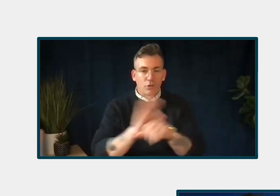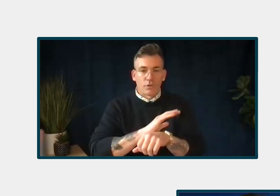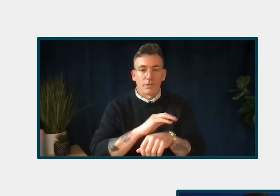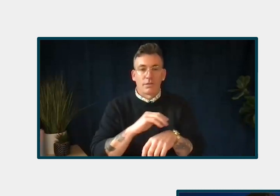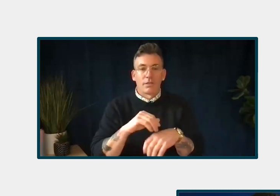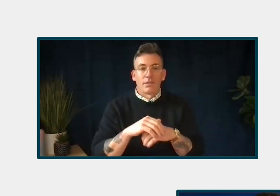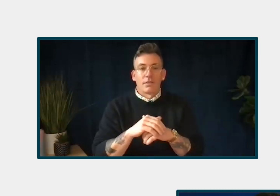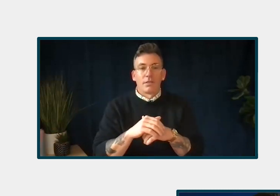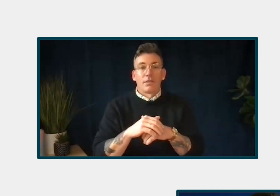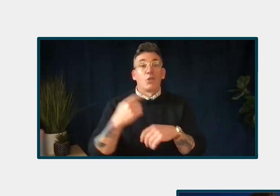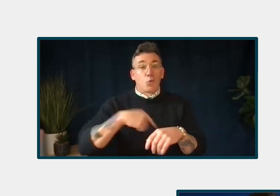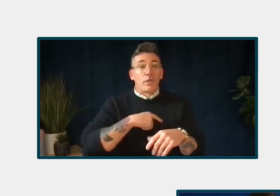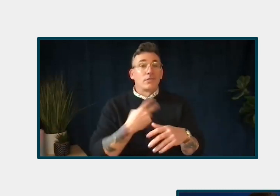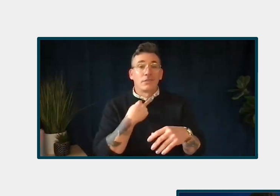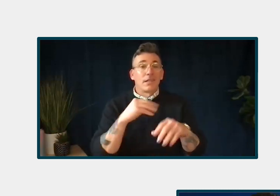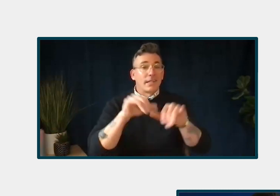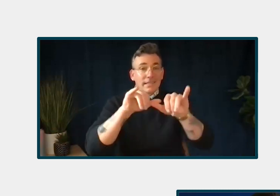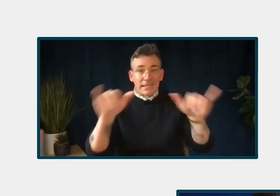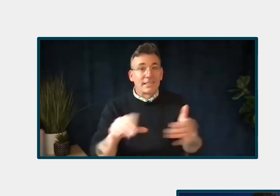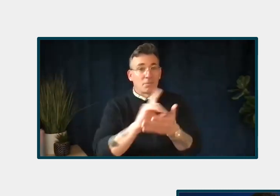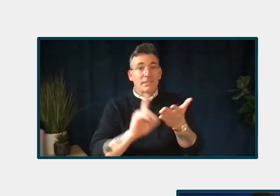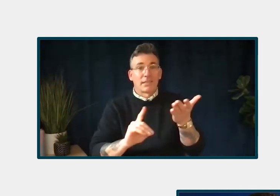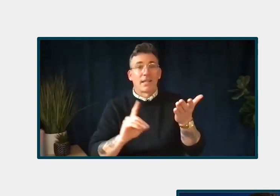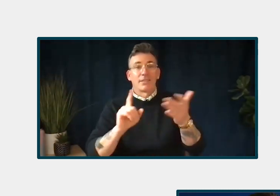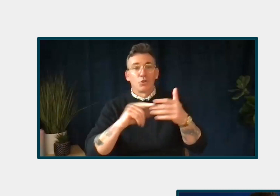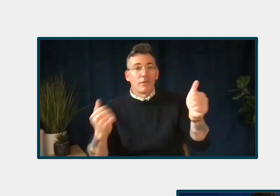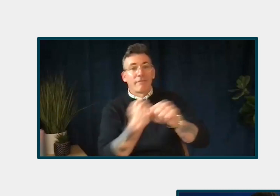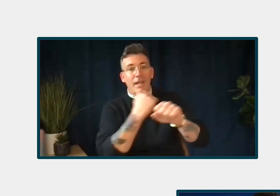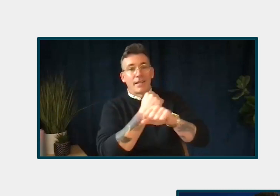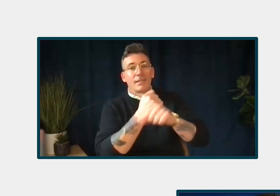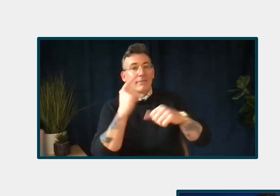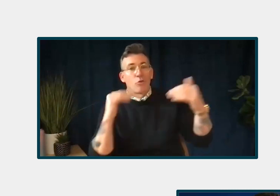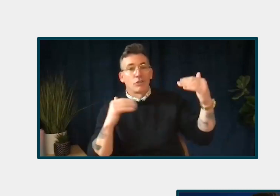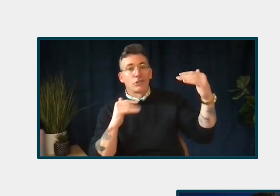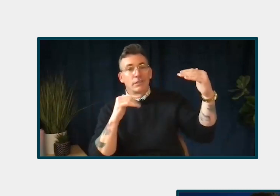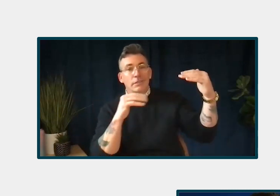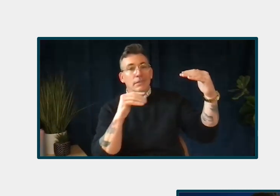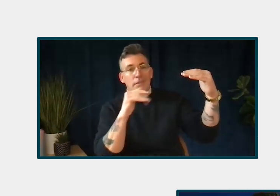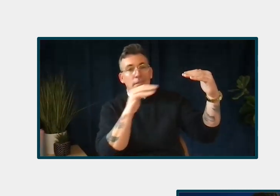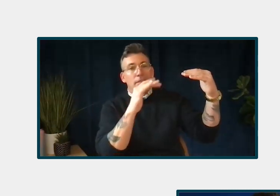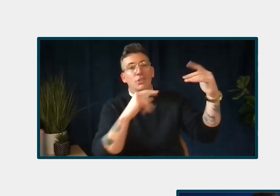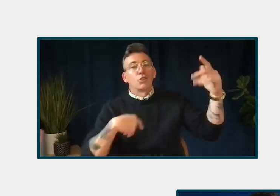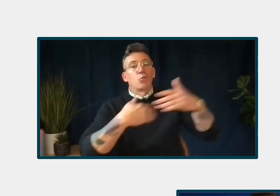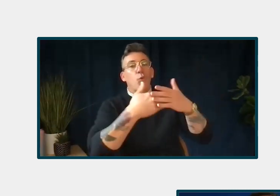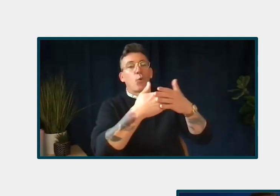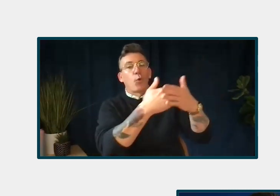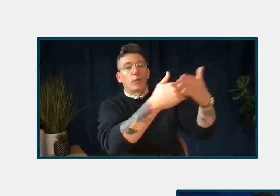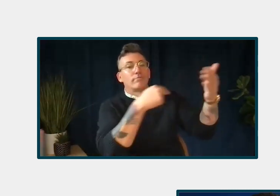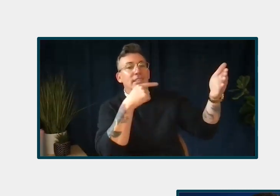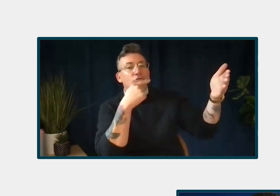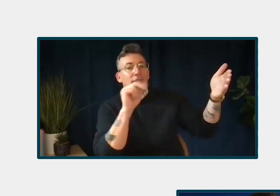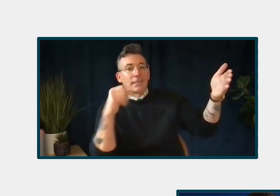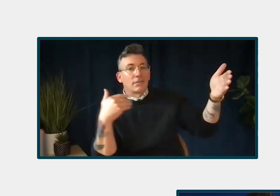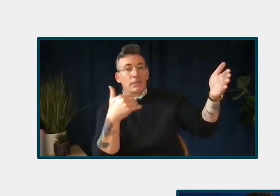not better, it's not one's not better or worse, it's completely separate. But we're stuck in a system that is designed that we have had to